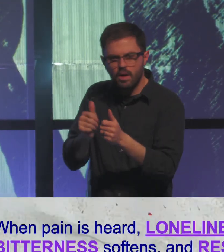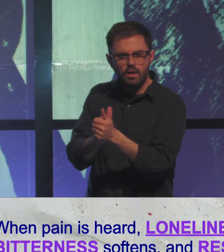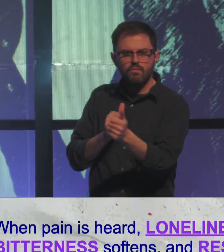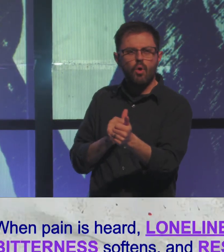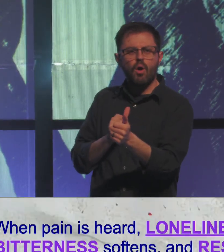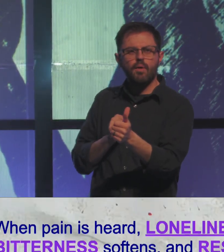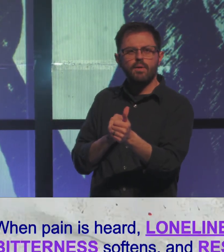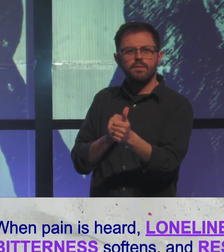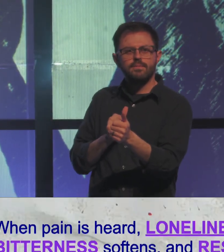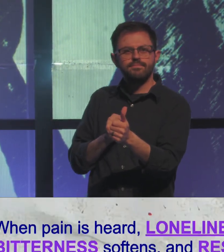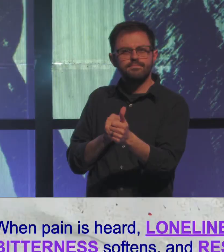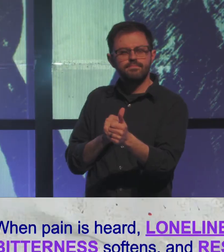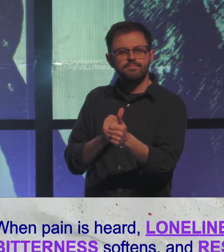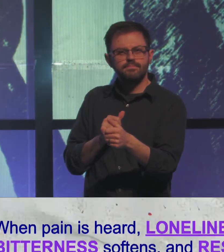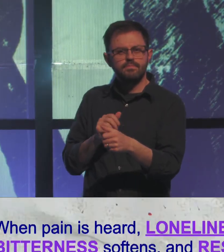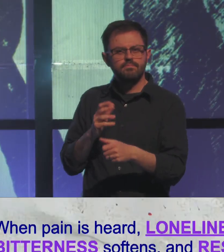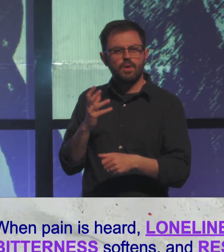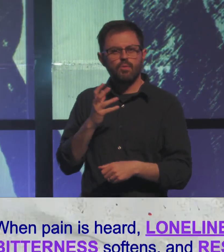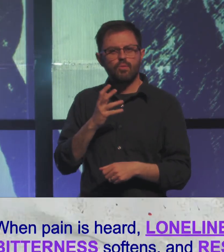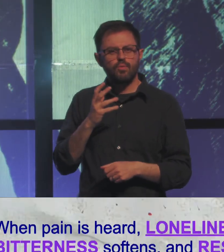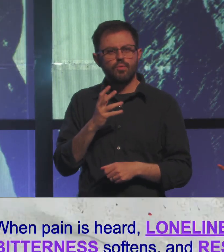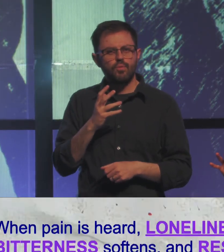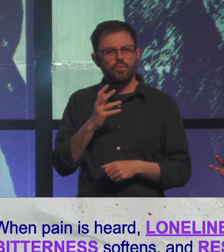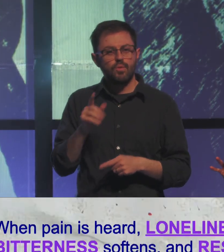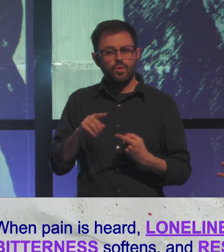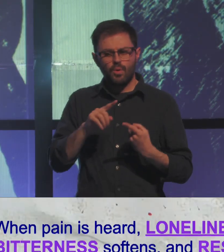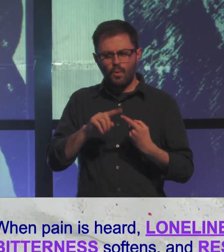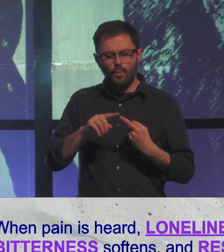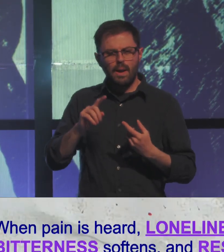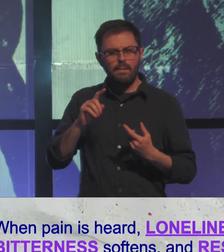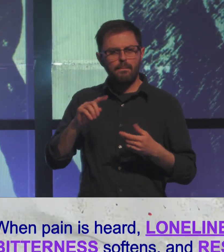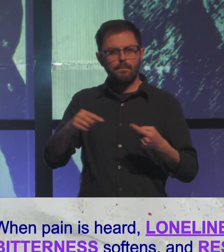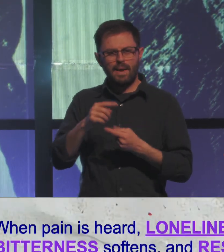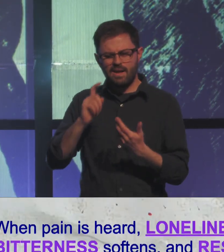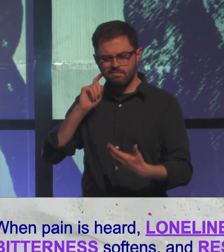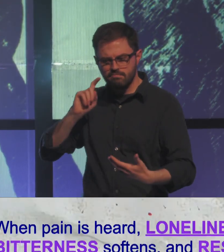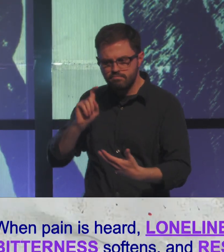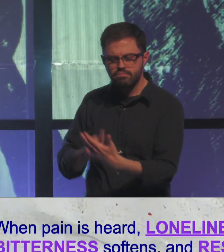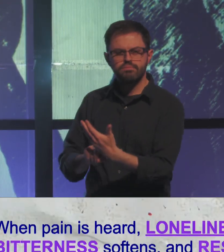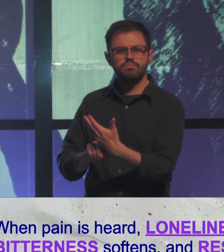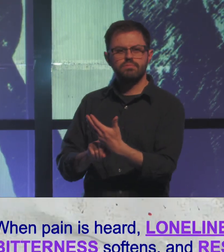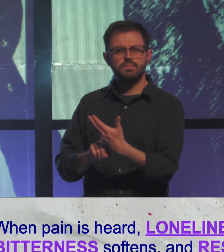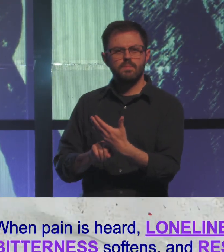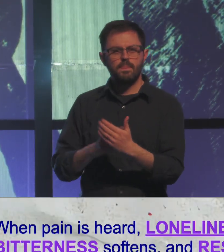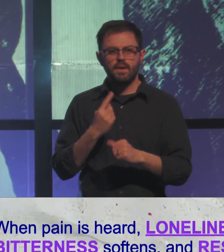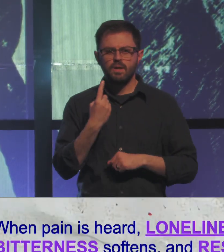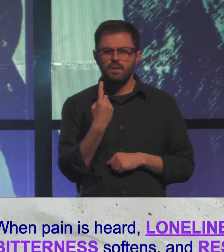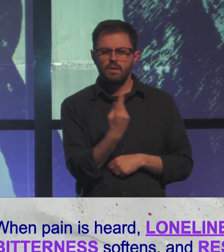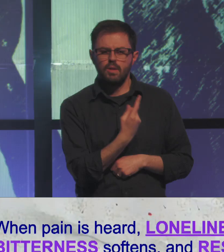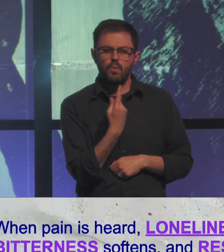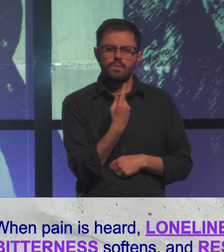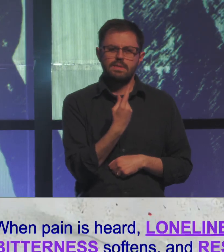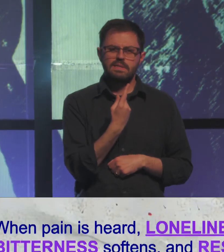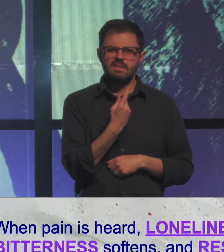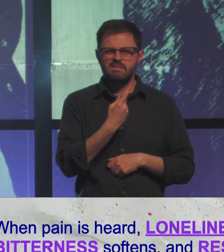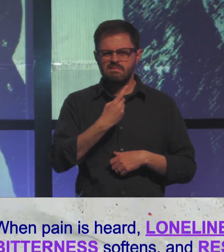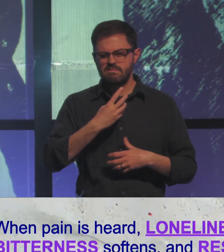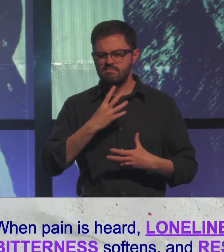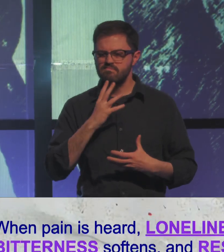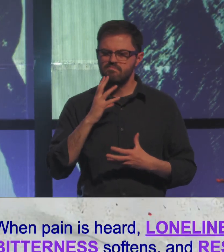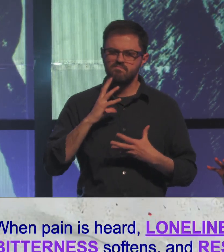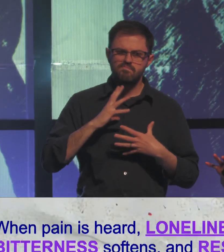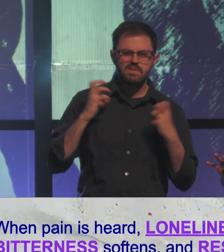When pain is heard, loneliness decreases, bitterness softens, and resentments